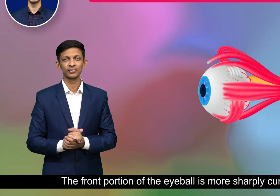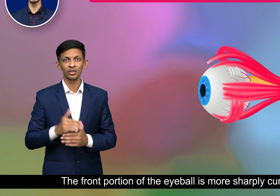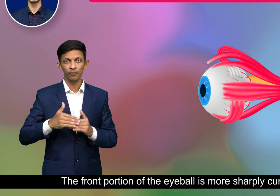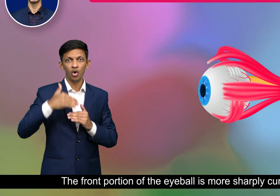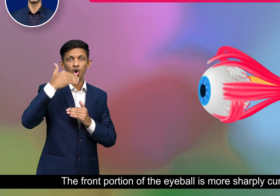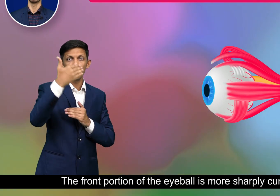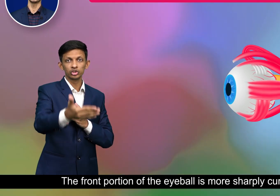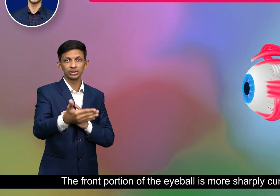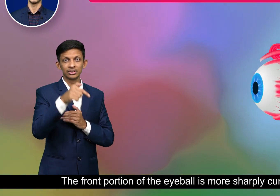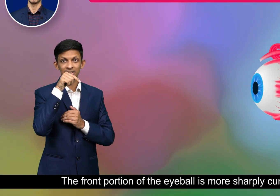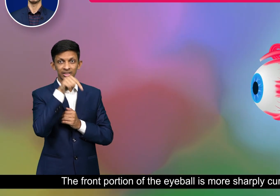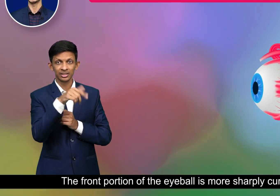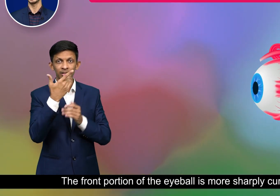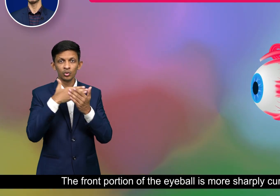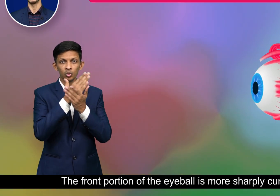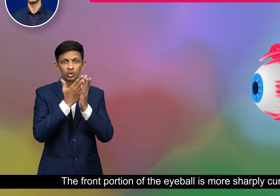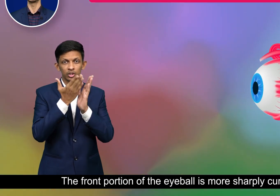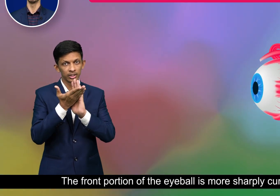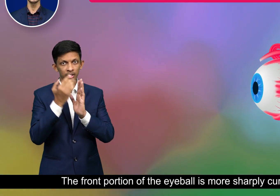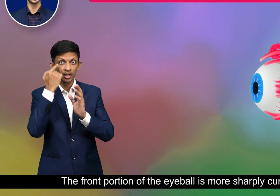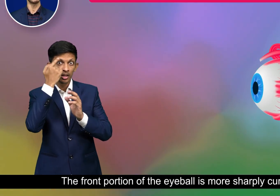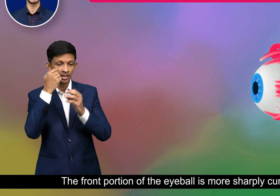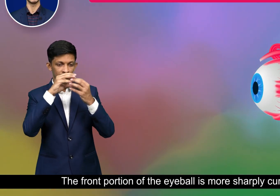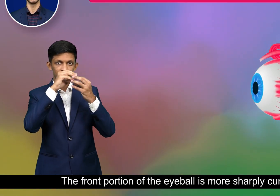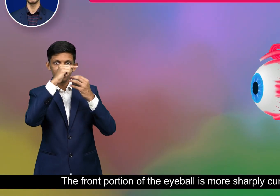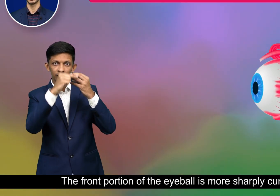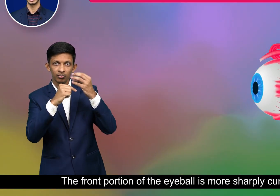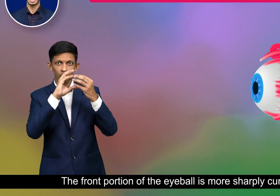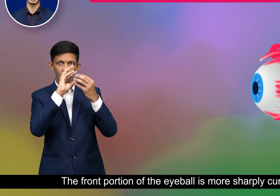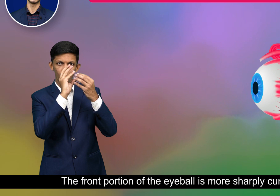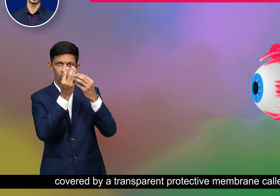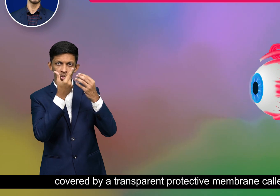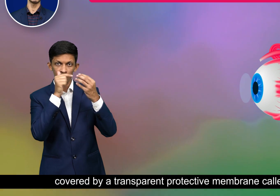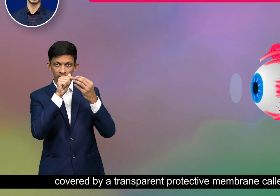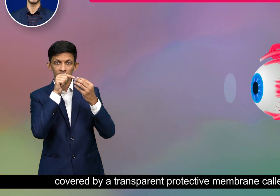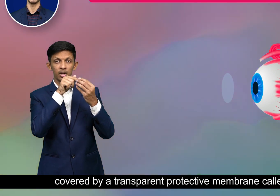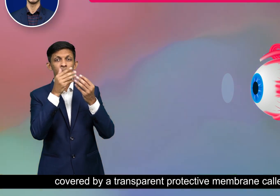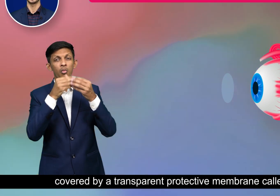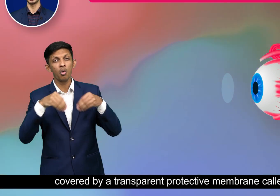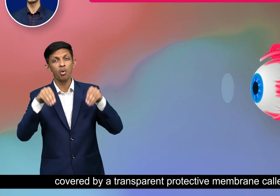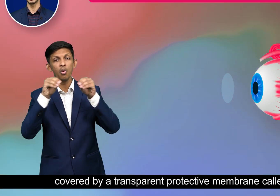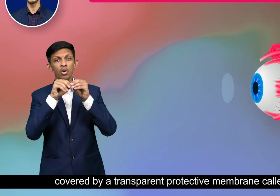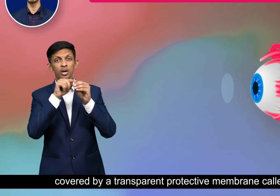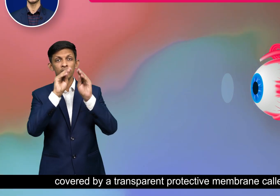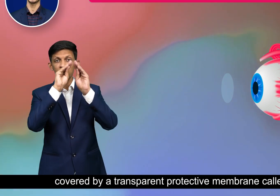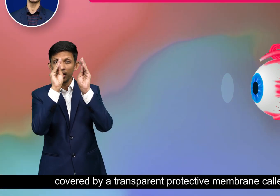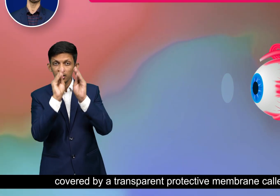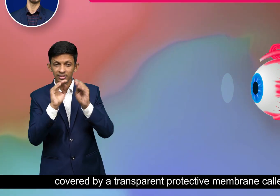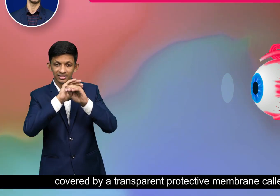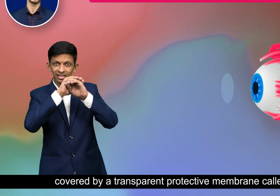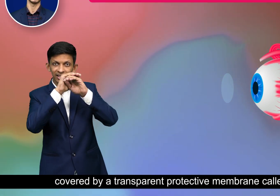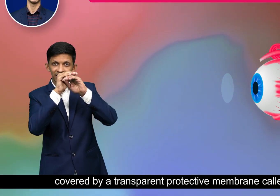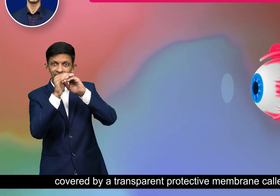The front portion of the eyeball is more sharply curved and it's covered by a transparent